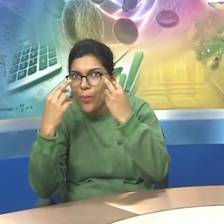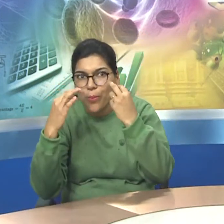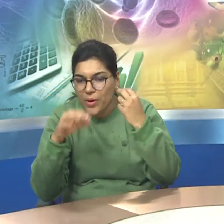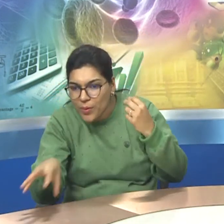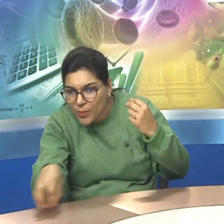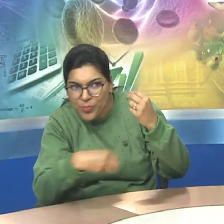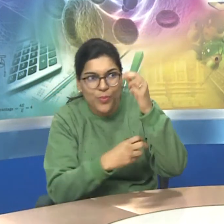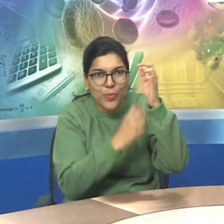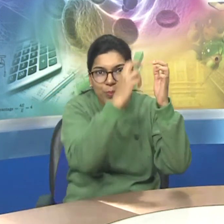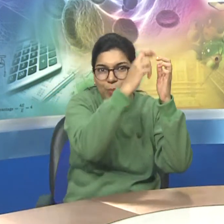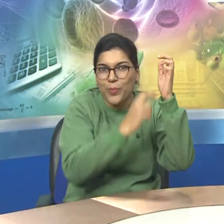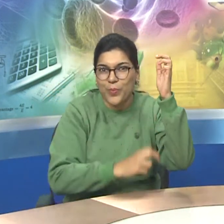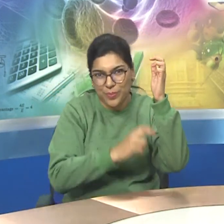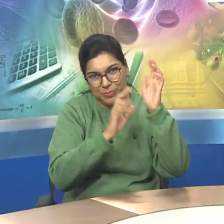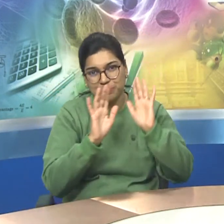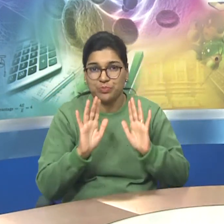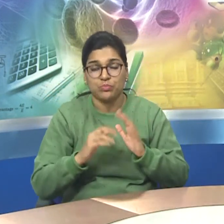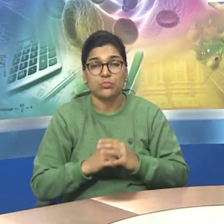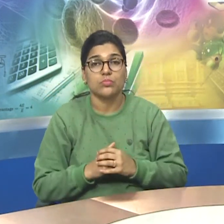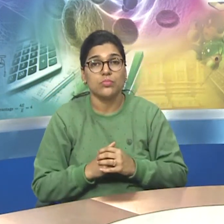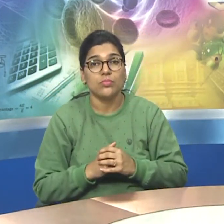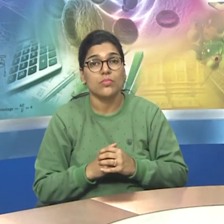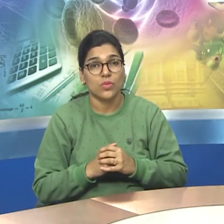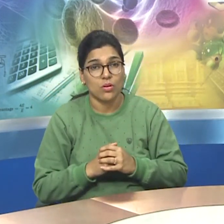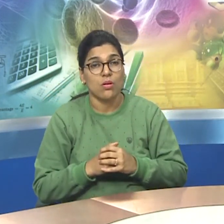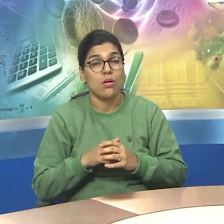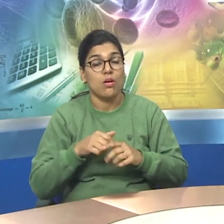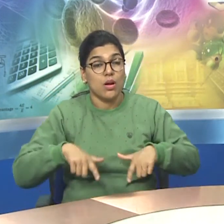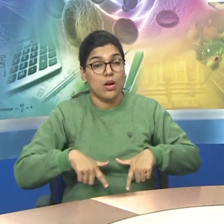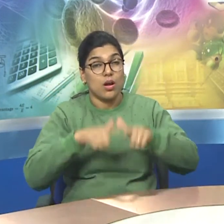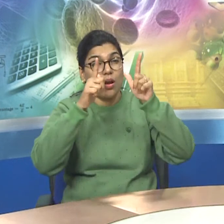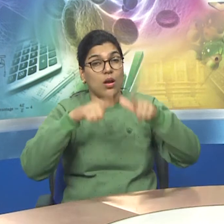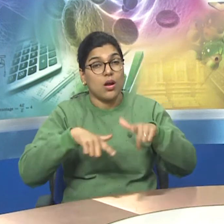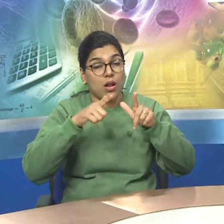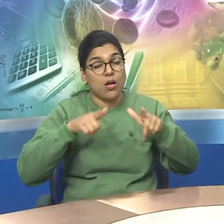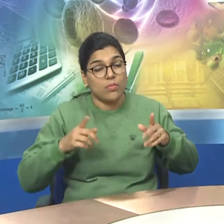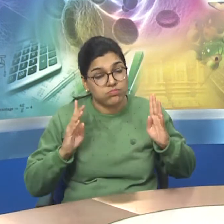trees. It's a small animal, just look like rat.